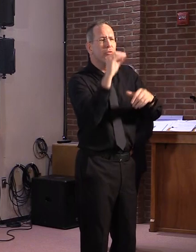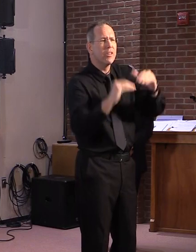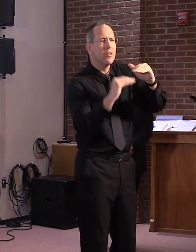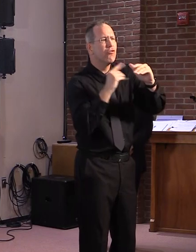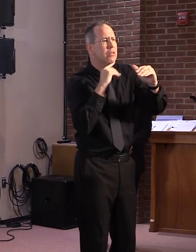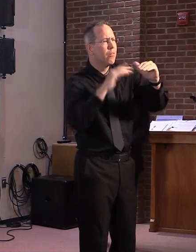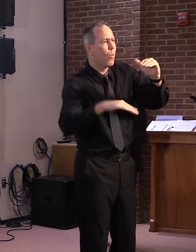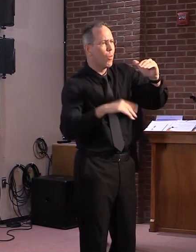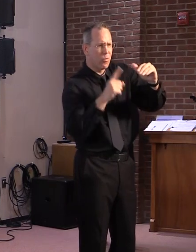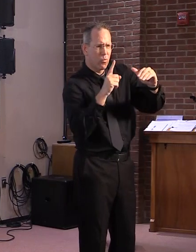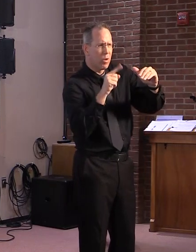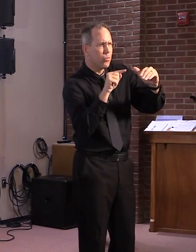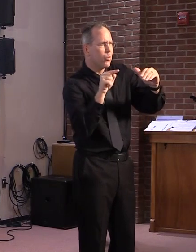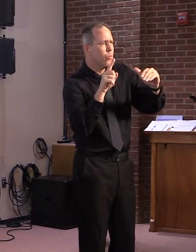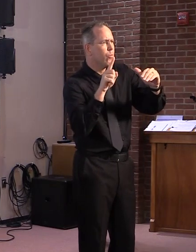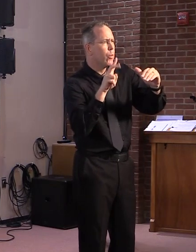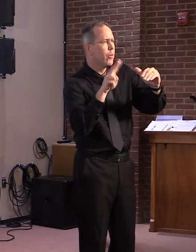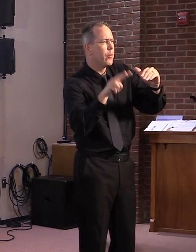2.5%.